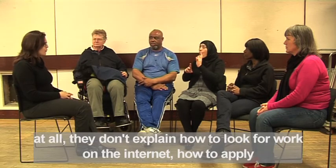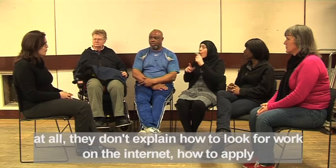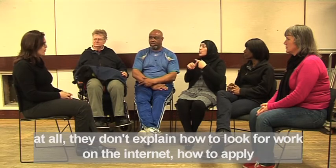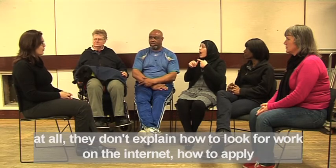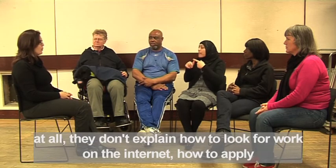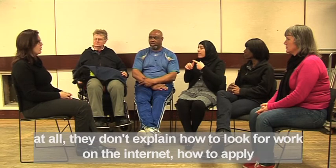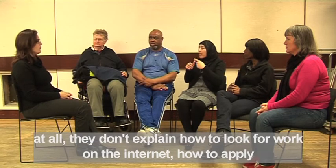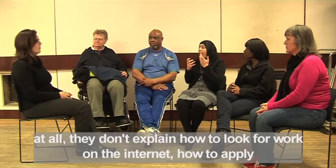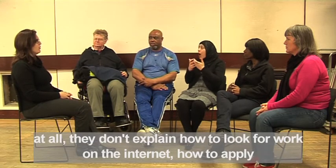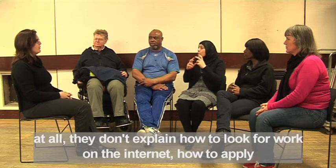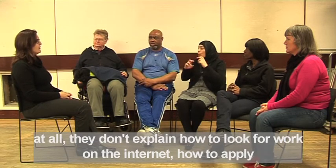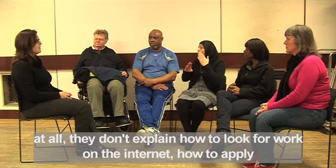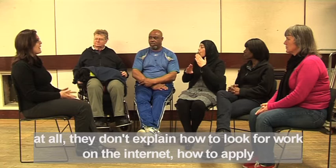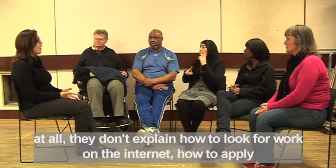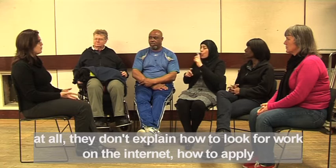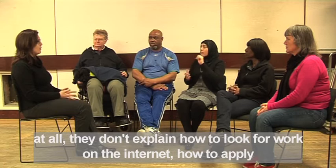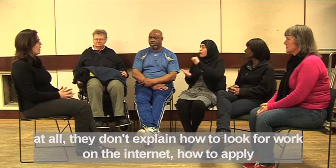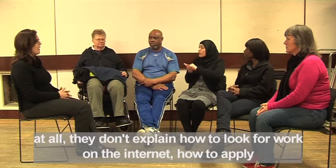look for work, on the internet, how to apply,